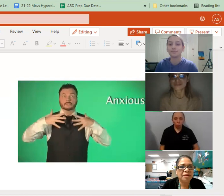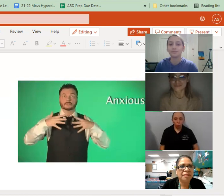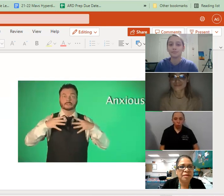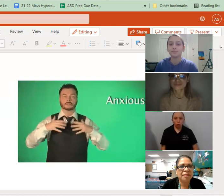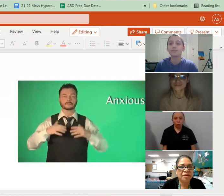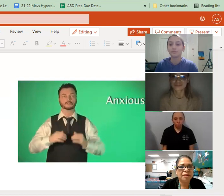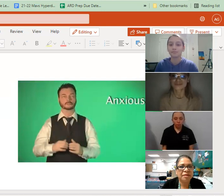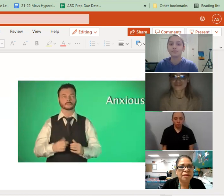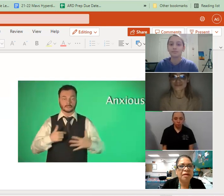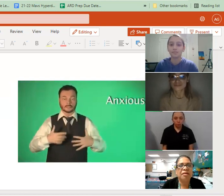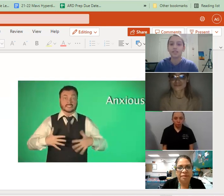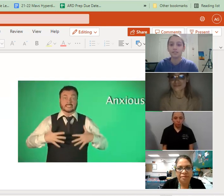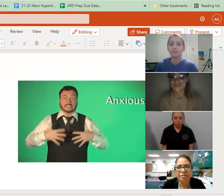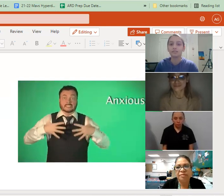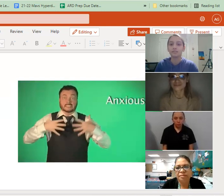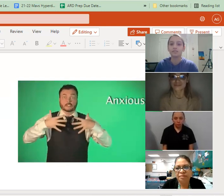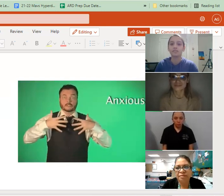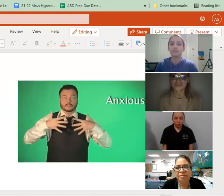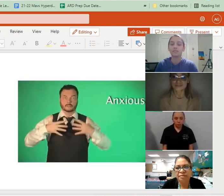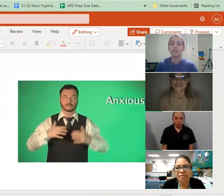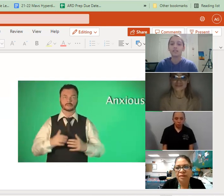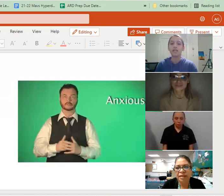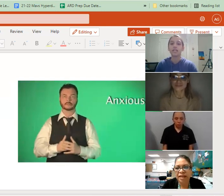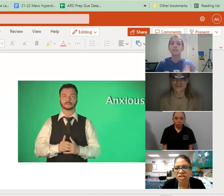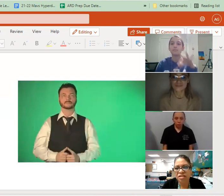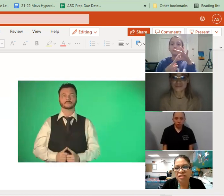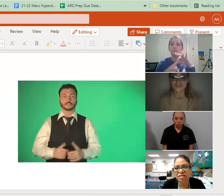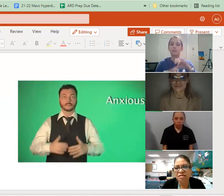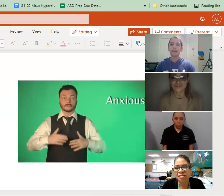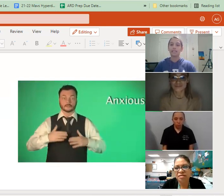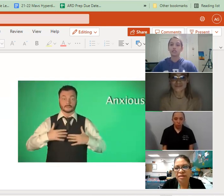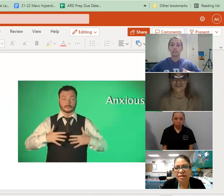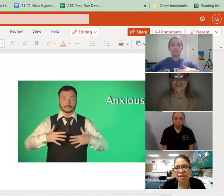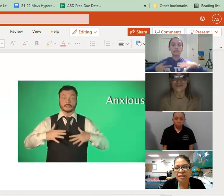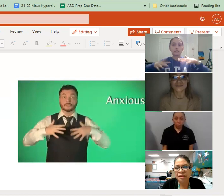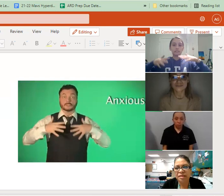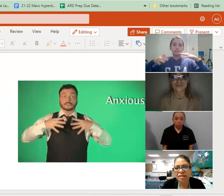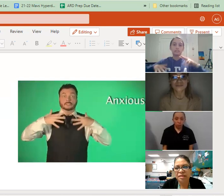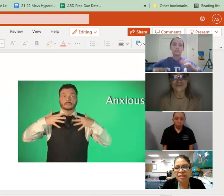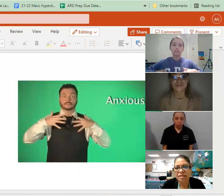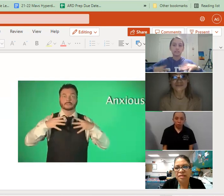a Okay. Yeah. Anxious. Anxious.